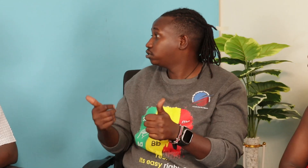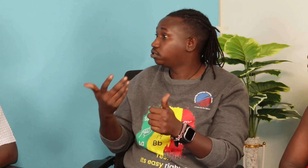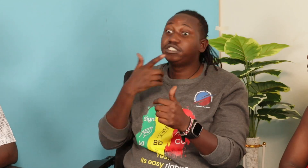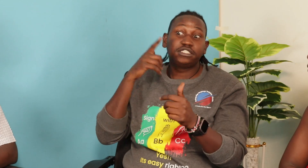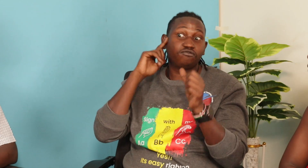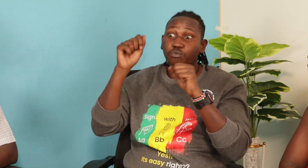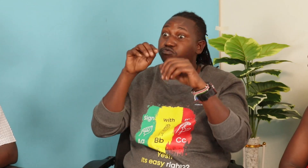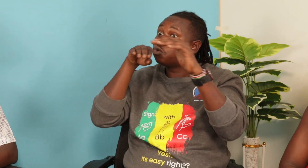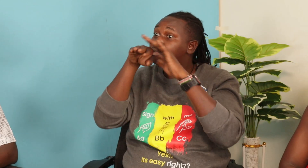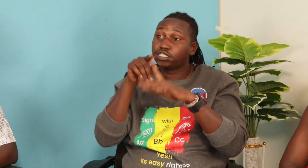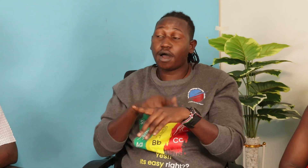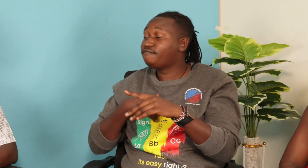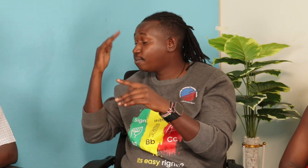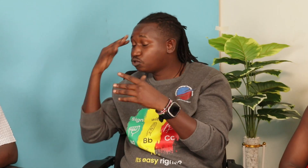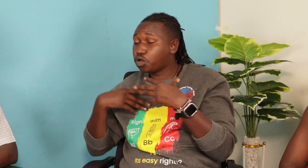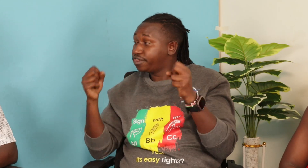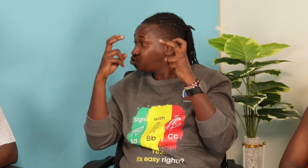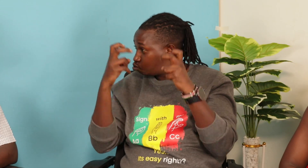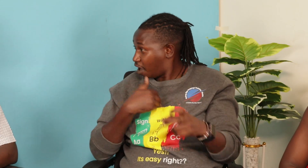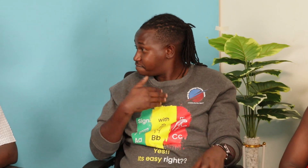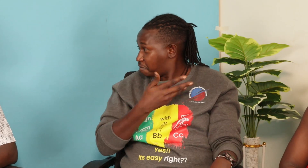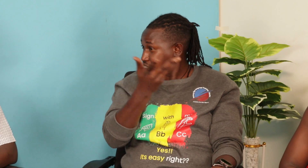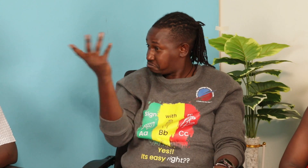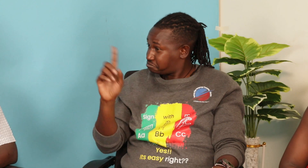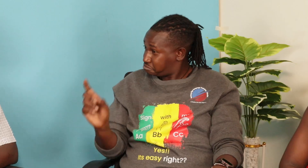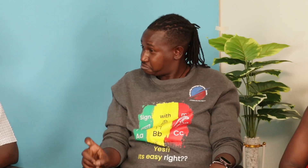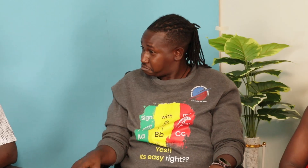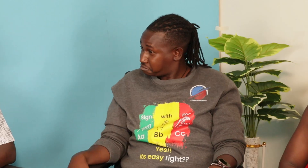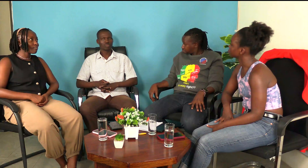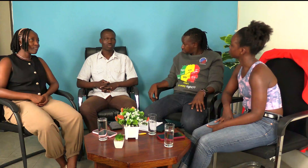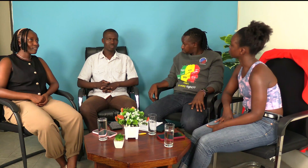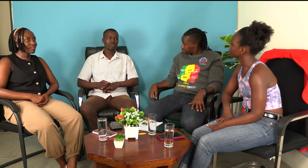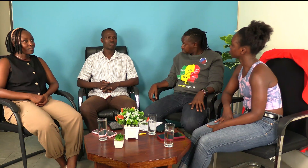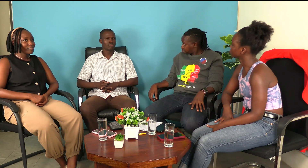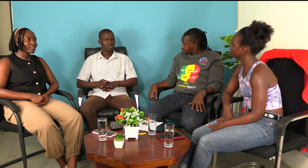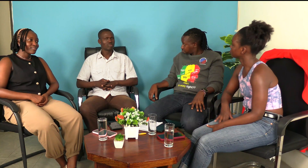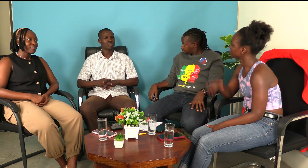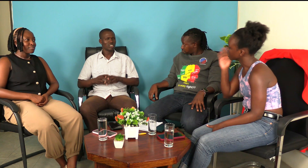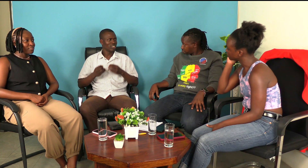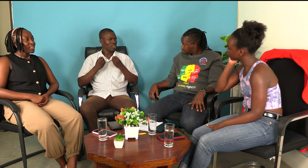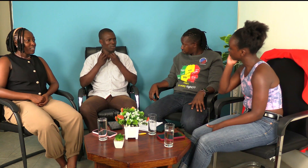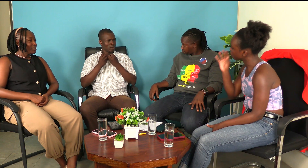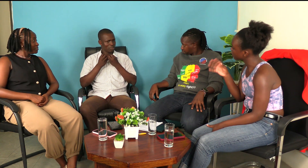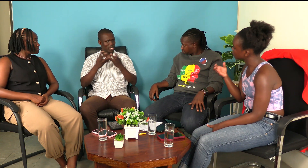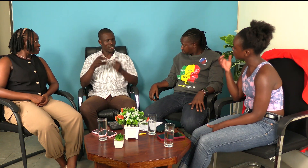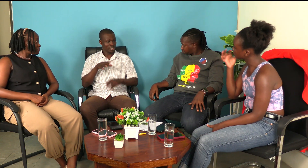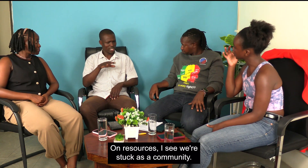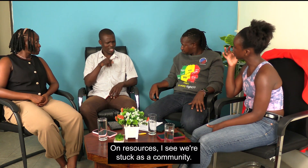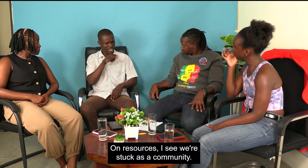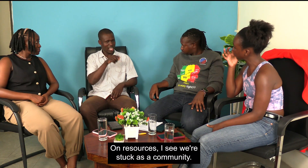resources which, deaf can be able to access, which concerns mental health issues or